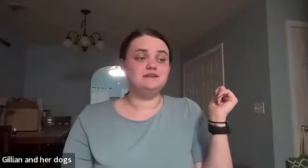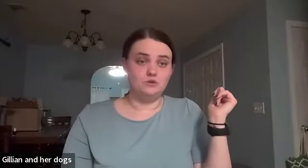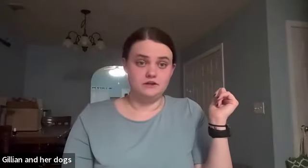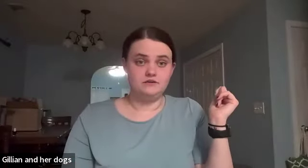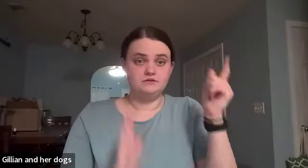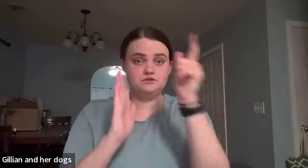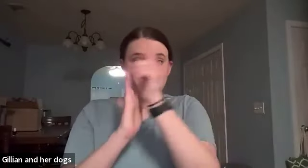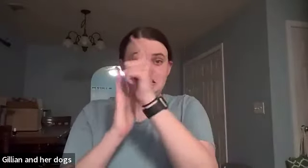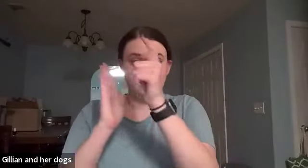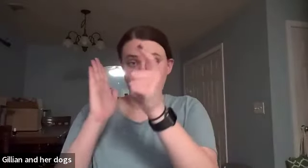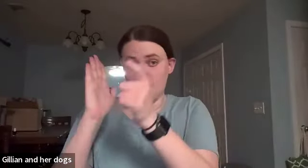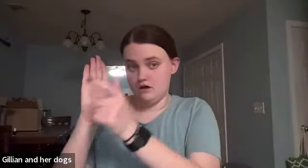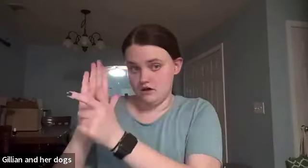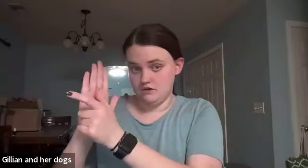had lawyer, which was law,